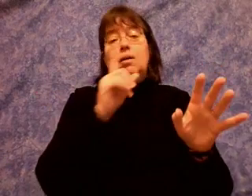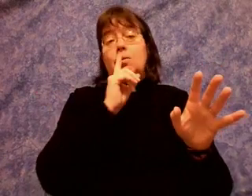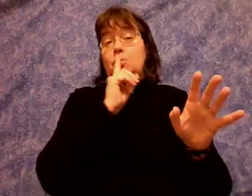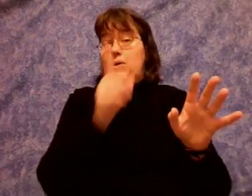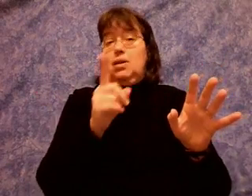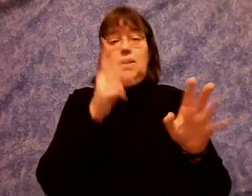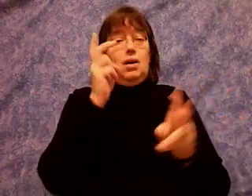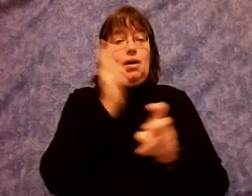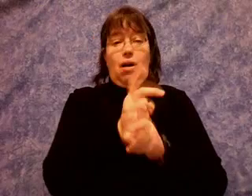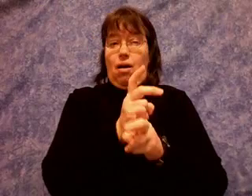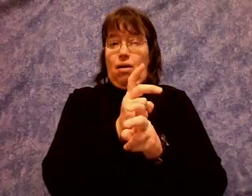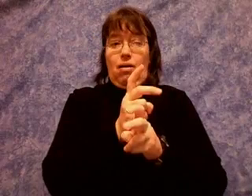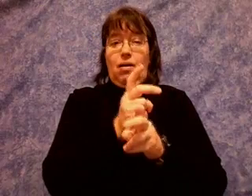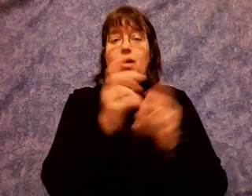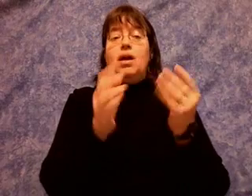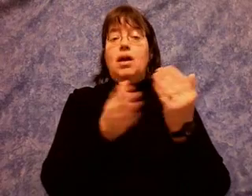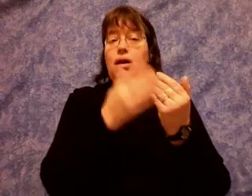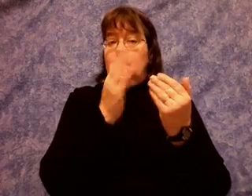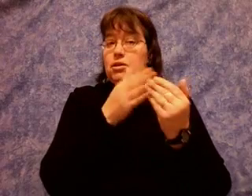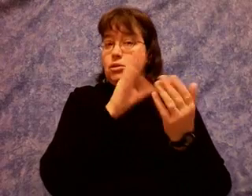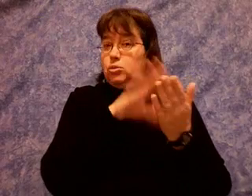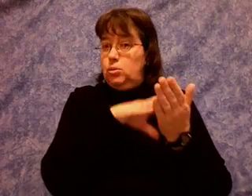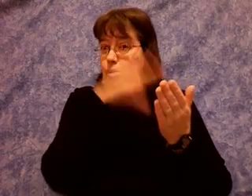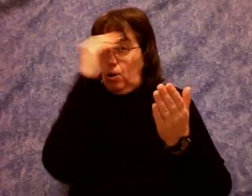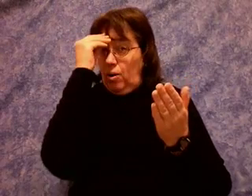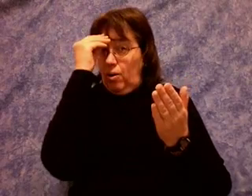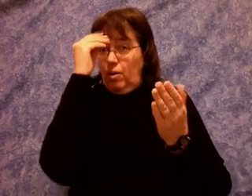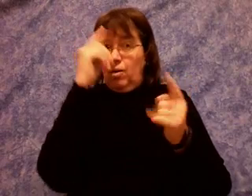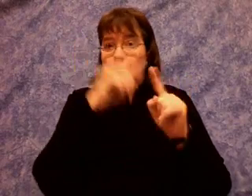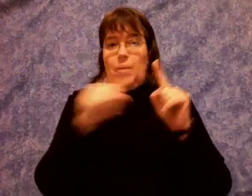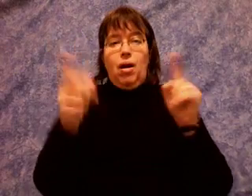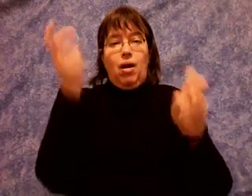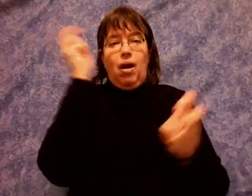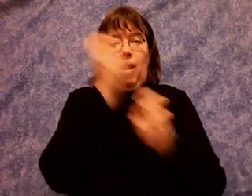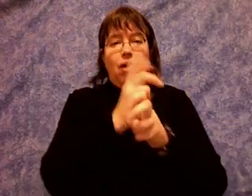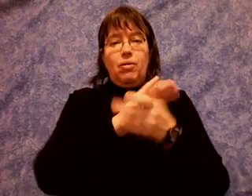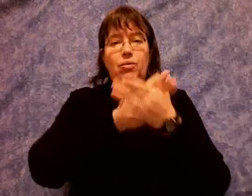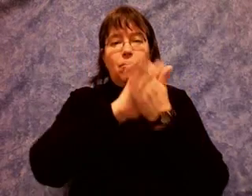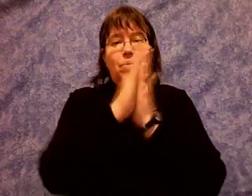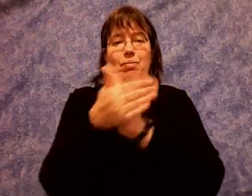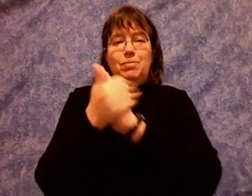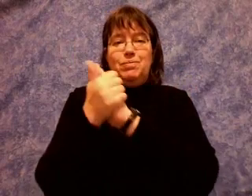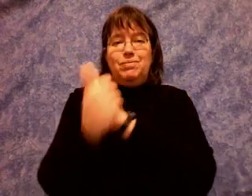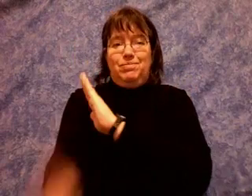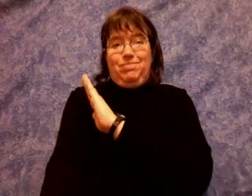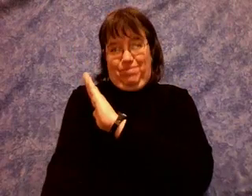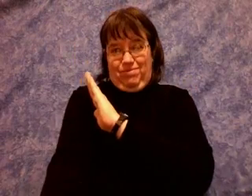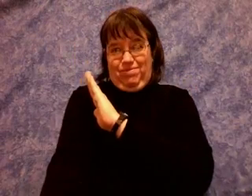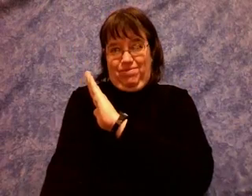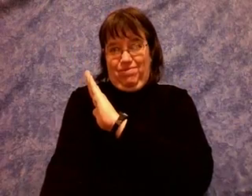It's so hard, but really, honestly, it's not that hard to learn. It's fairly easy to learn, but it's hard to master.